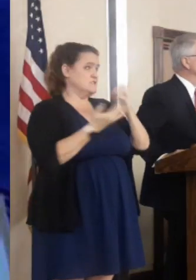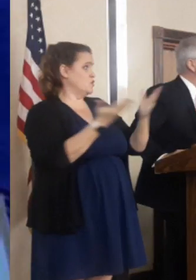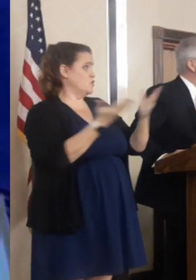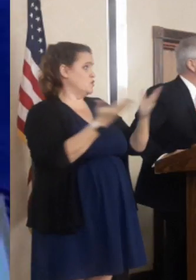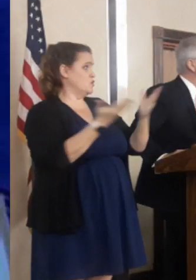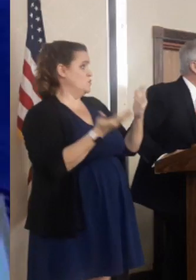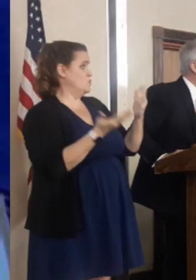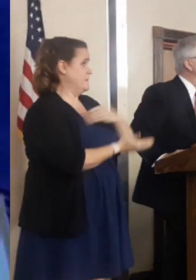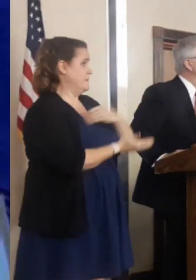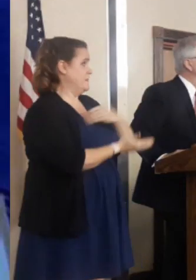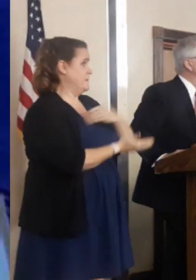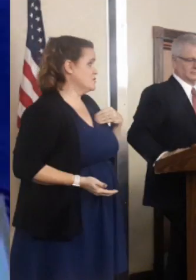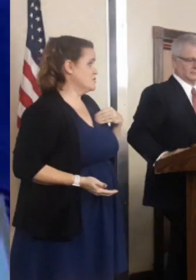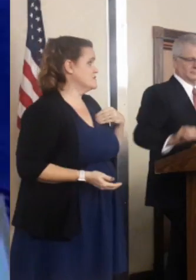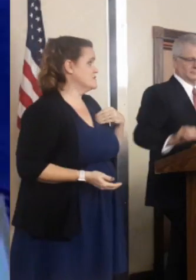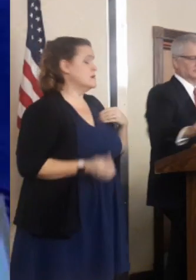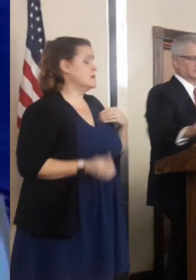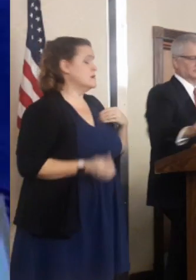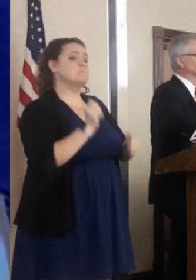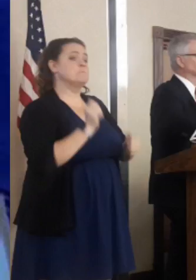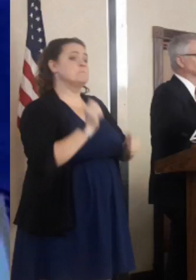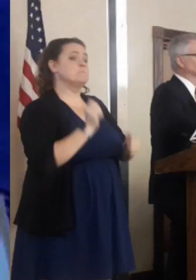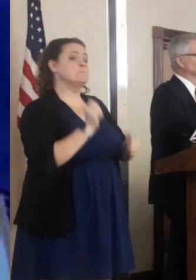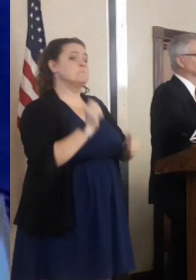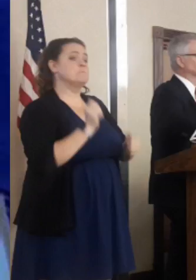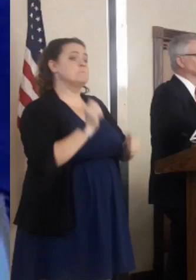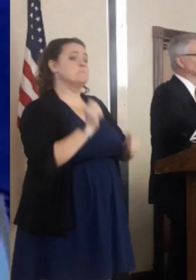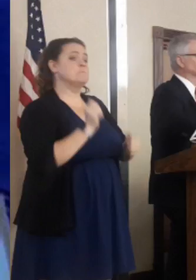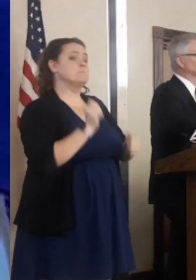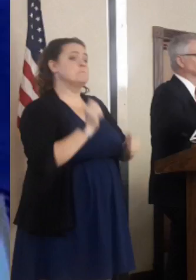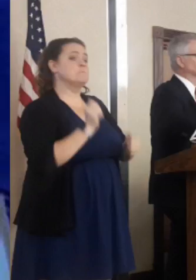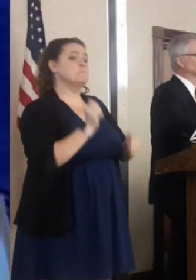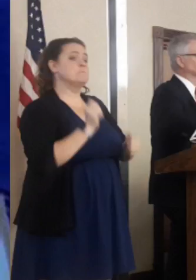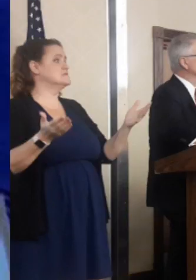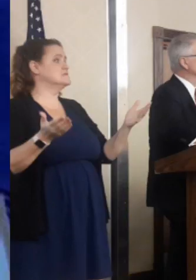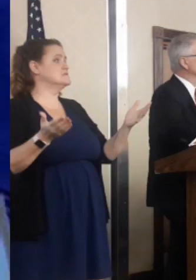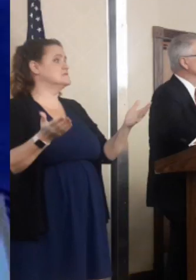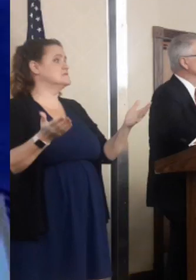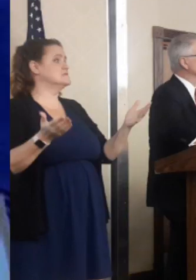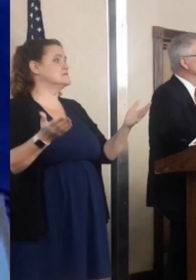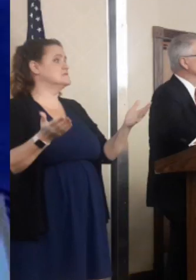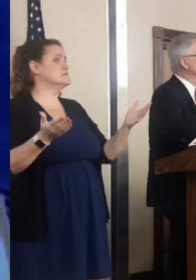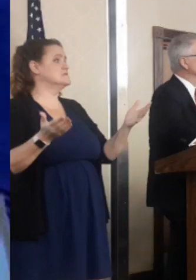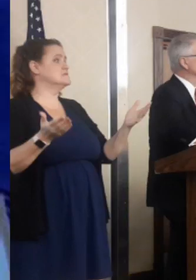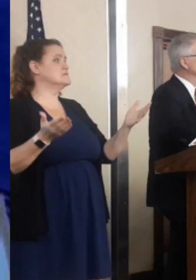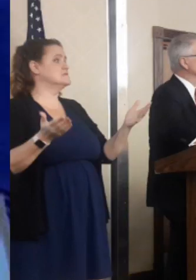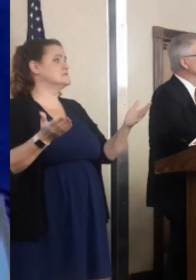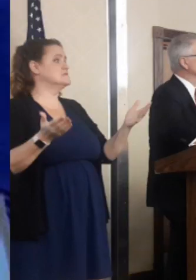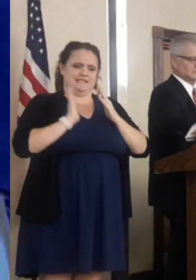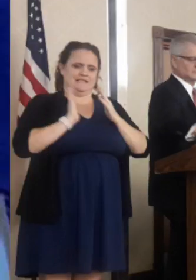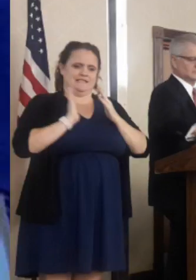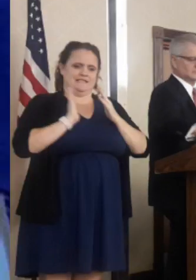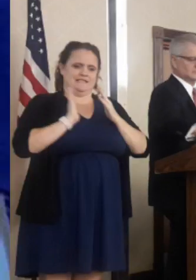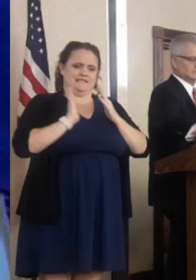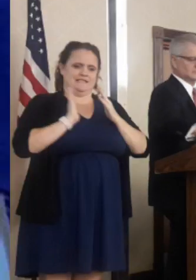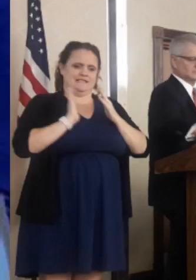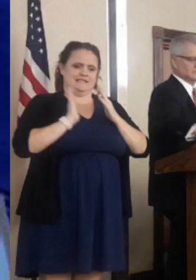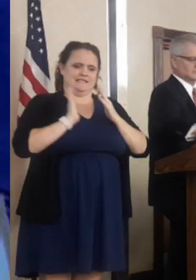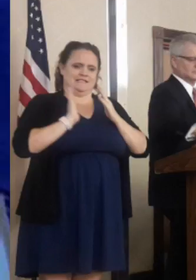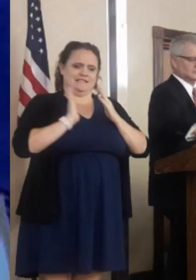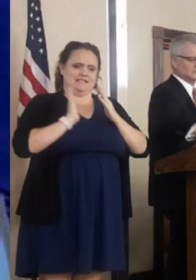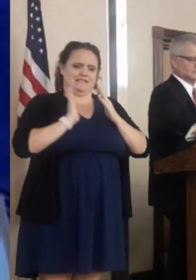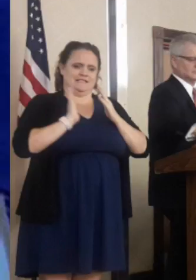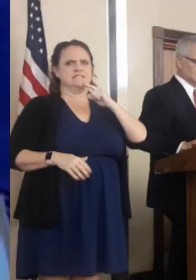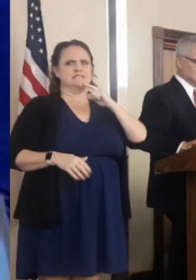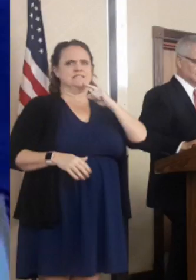most of us take the representation aspect very, very seriously. We want to represent our districts. Sometimes that